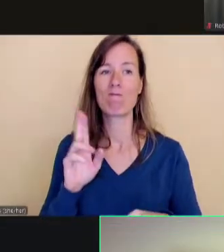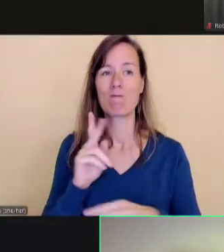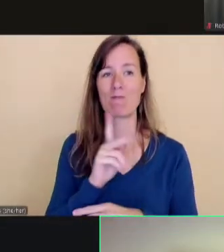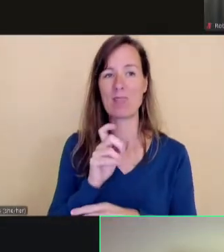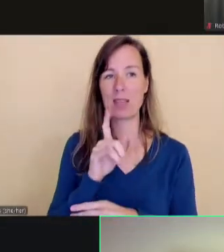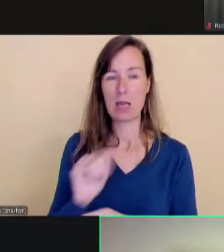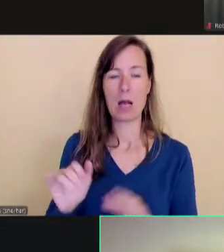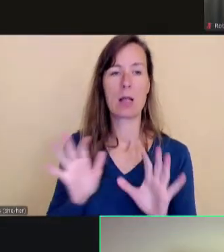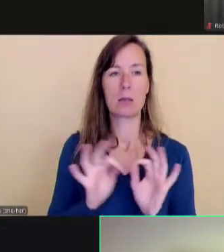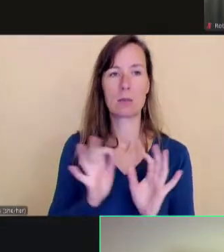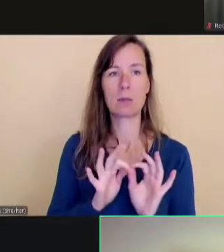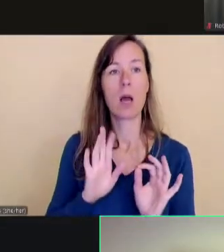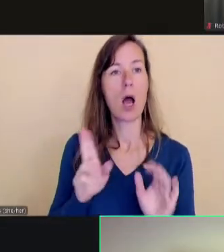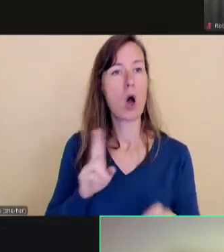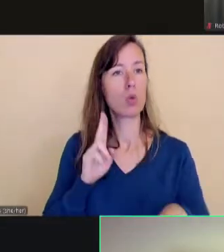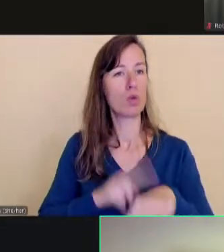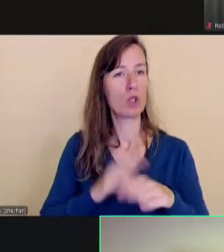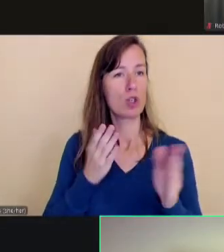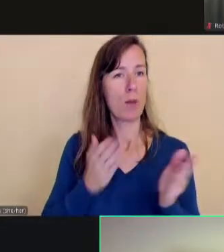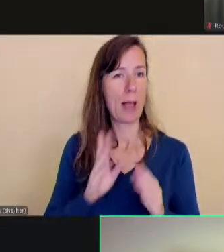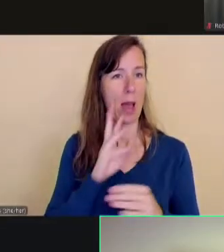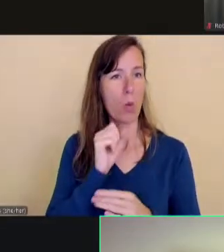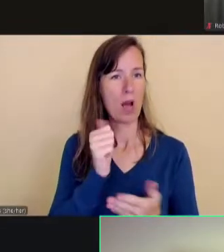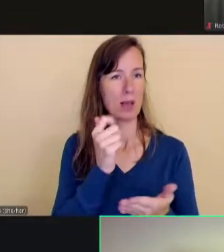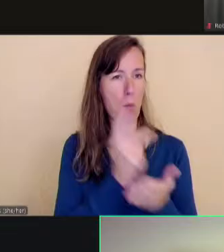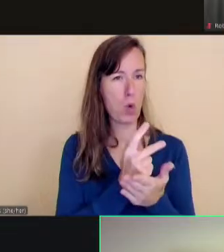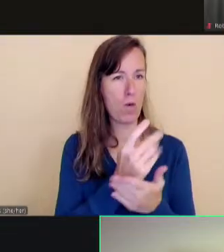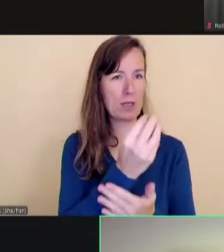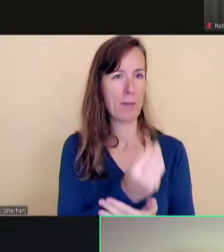approvals Monday the 6th, and I'm